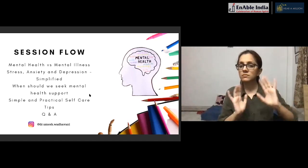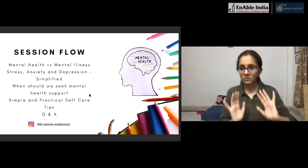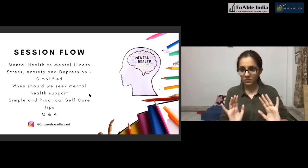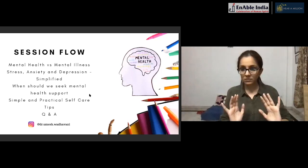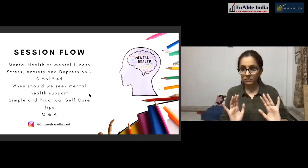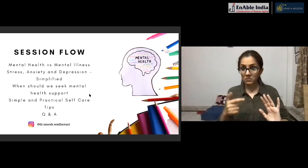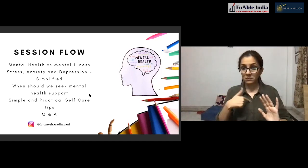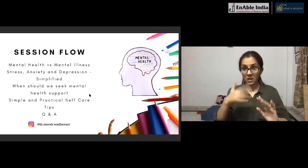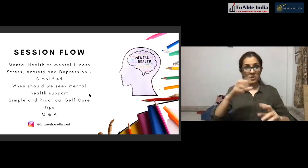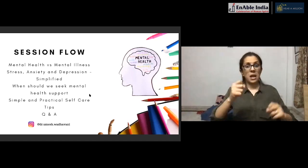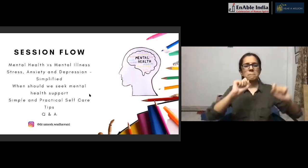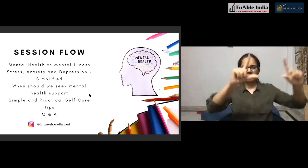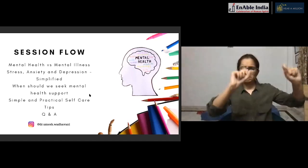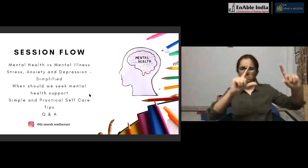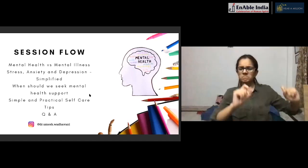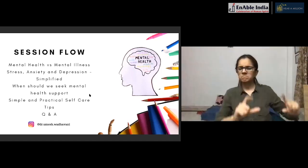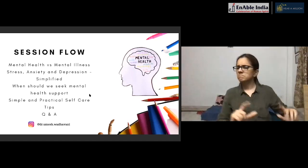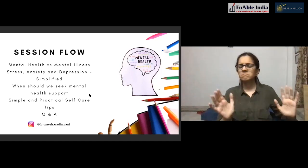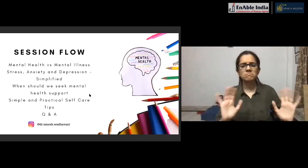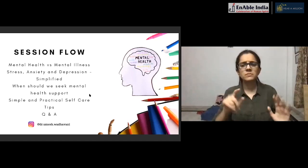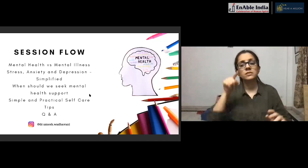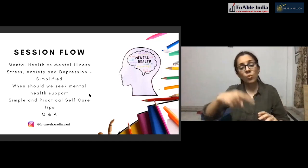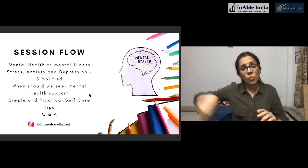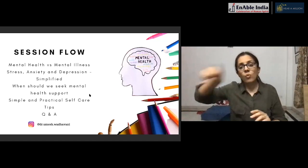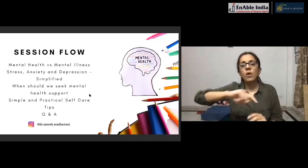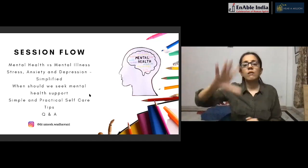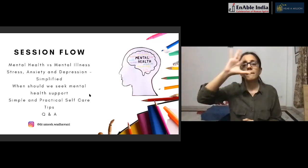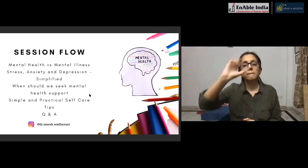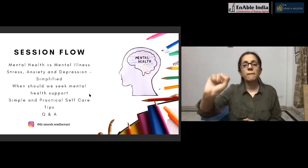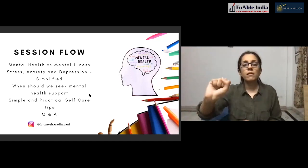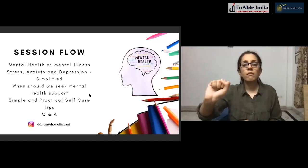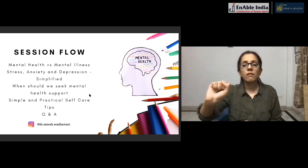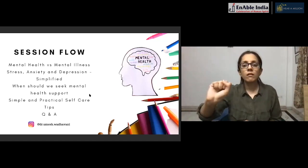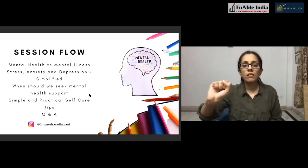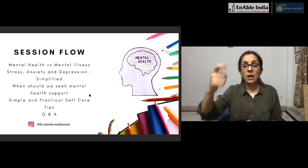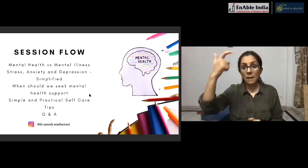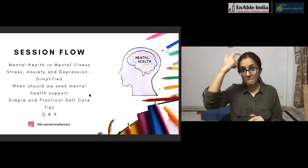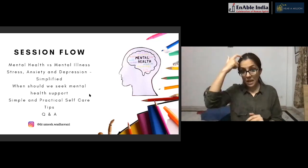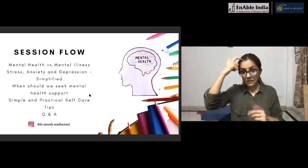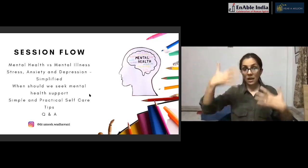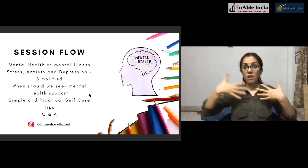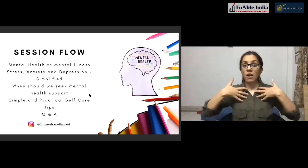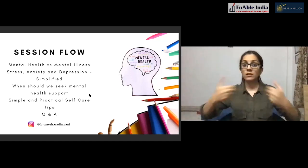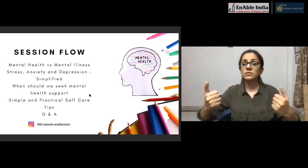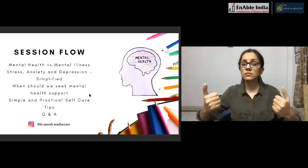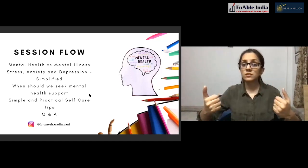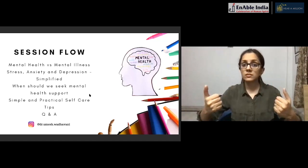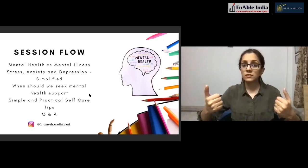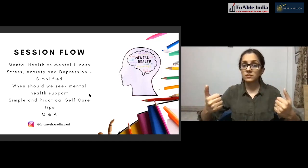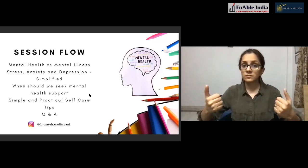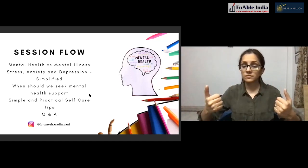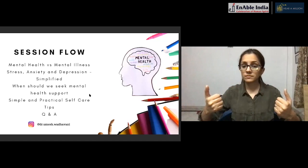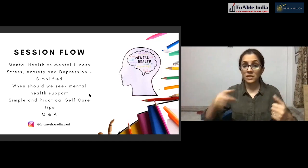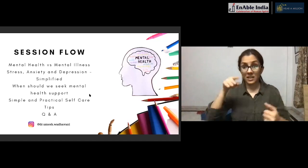I won't be going through the slides point to point, but these are the things that we will be covering. So we start with mental health versus mental illness. So if you don't